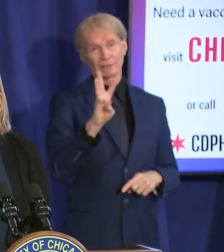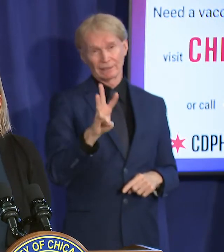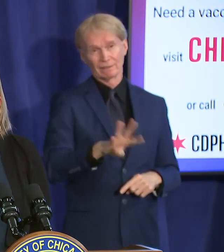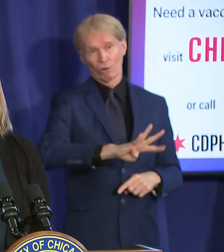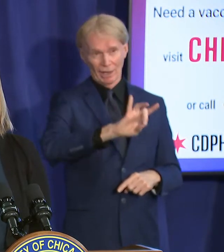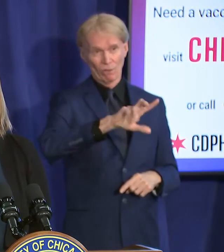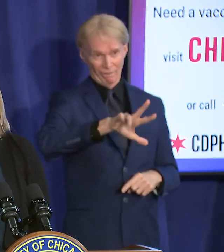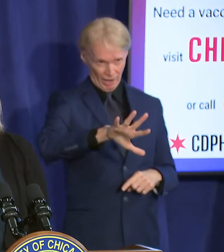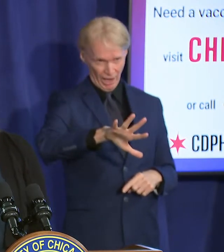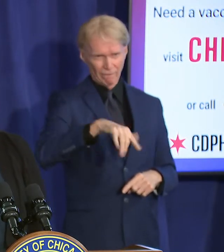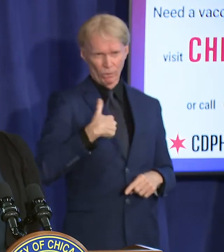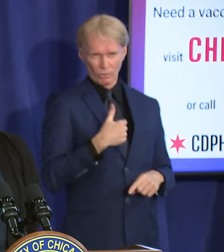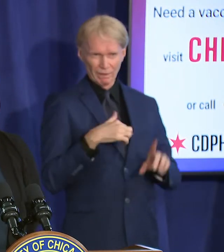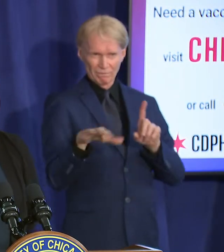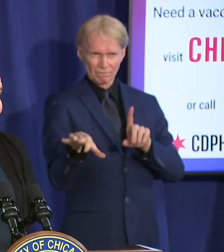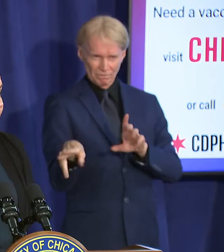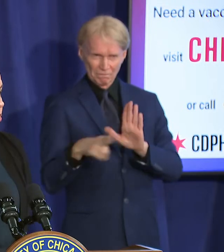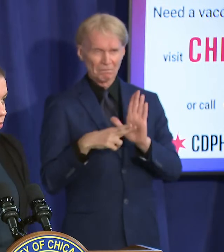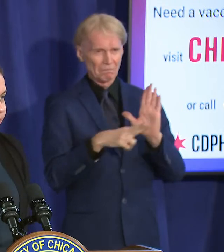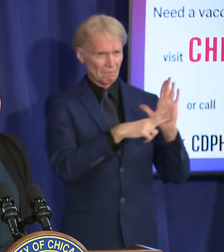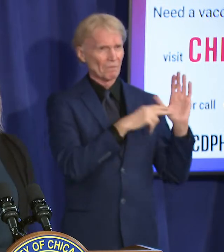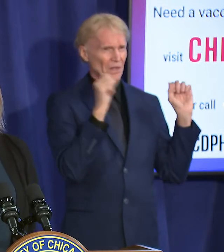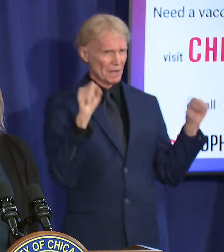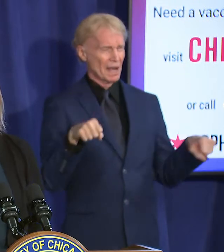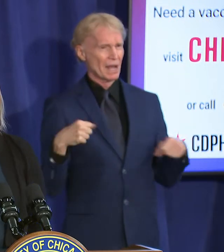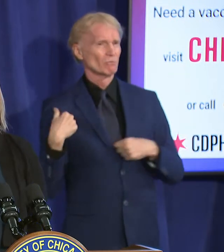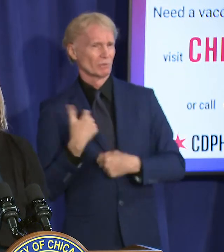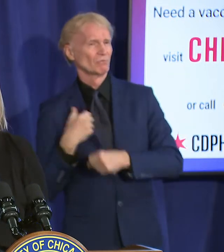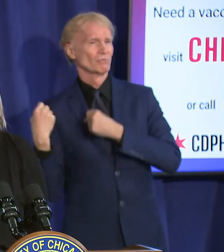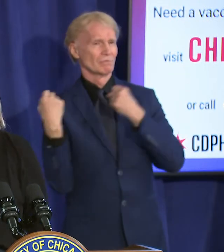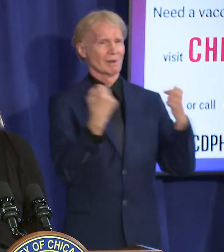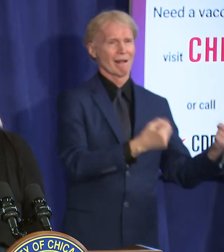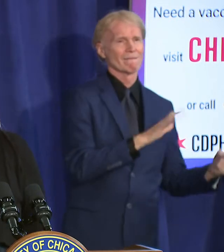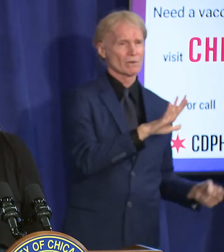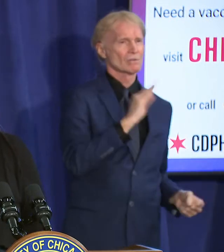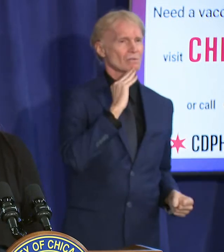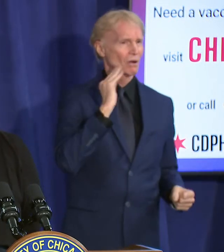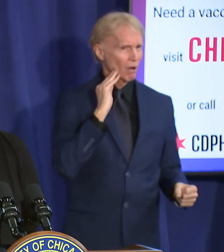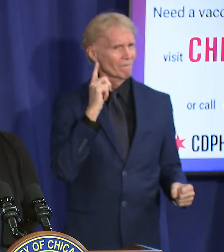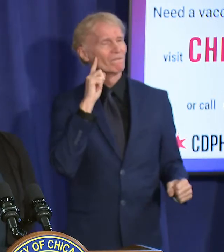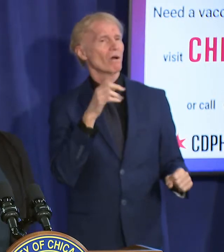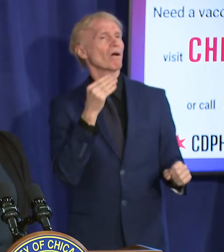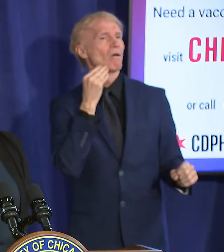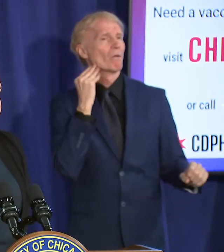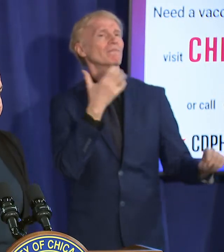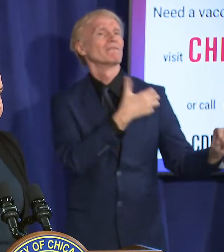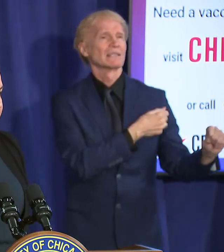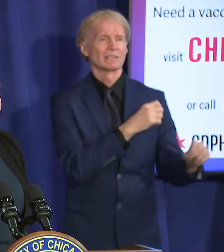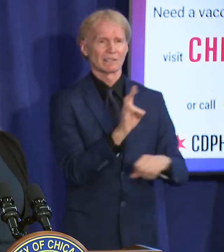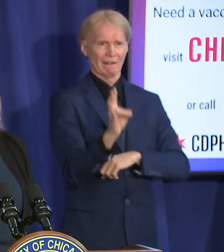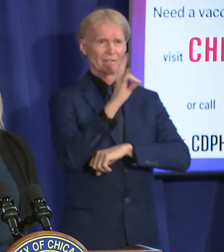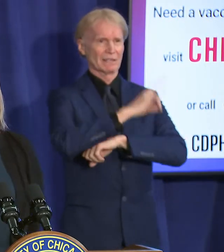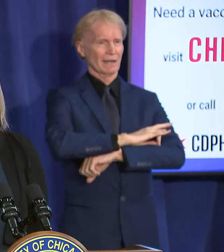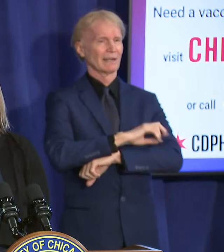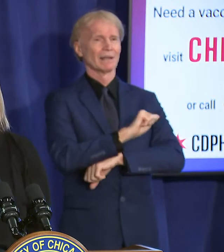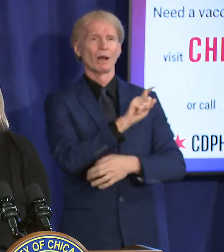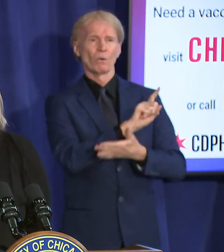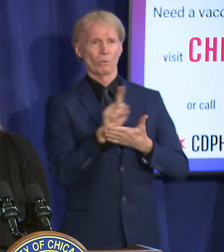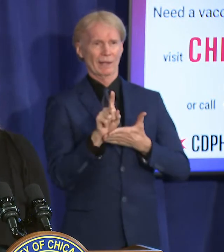312-746-4835. We continue to sign people up for at-home vaccinations. That program is going beautifully, 7 days a week into the